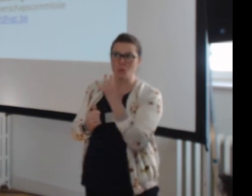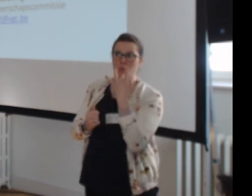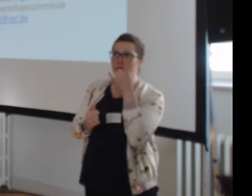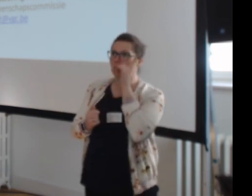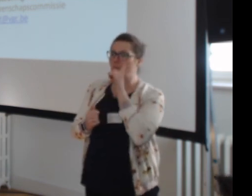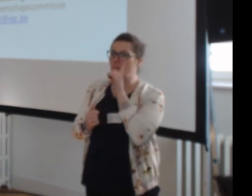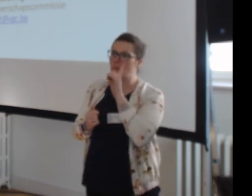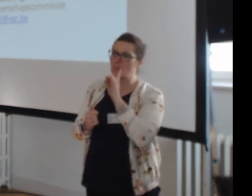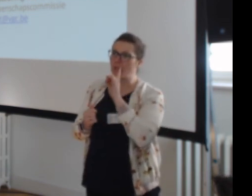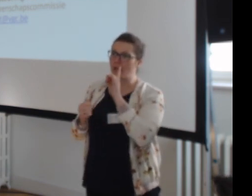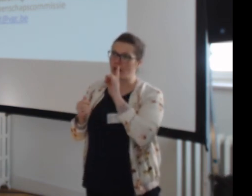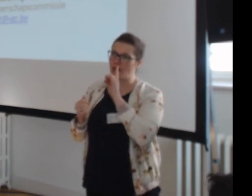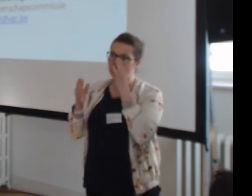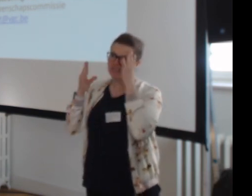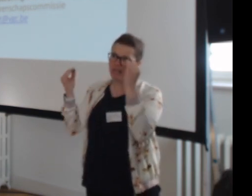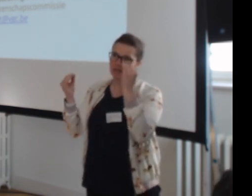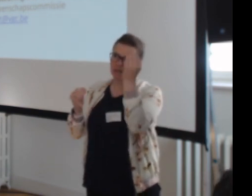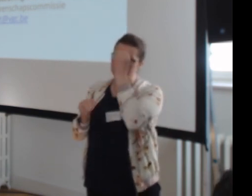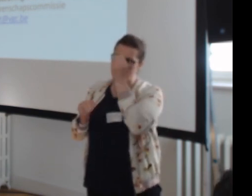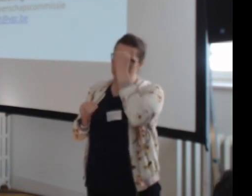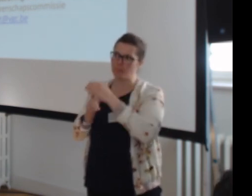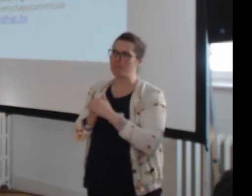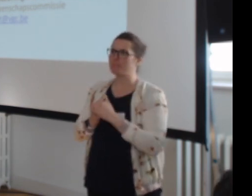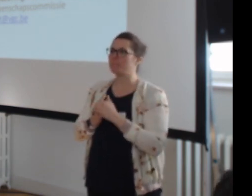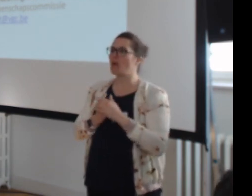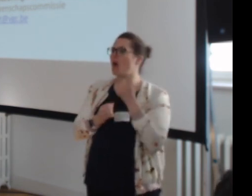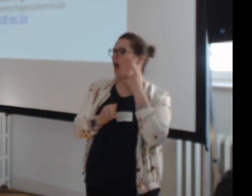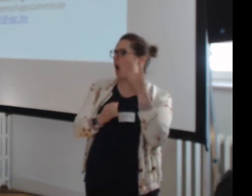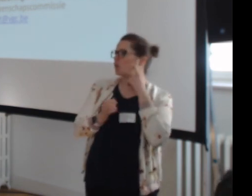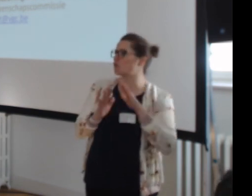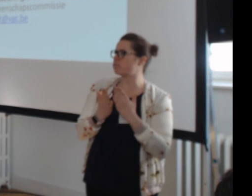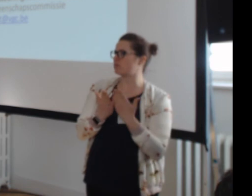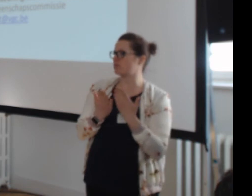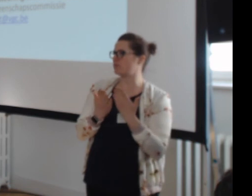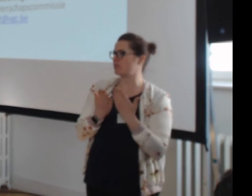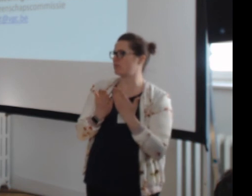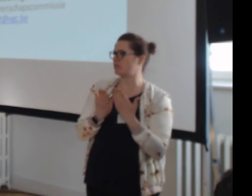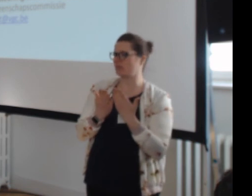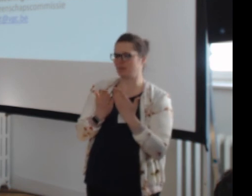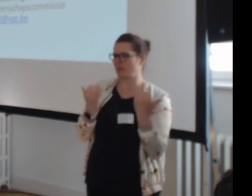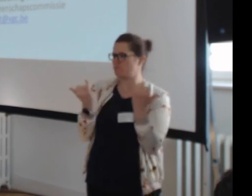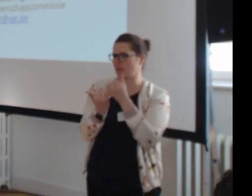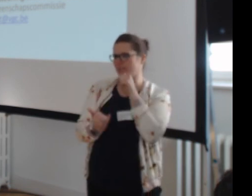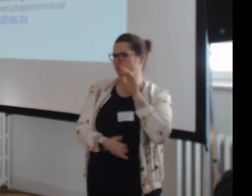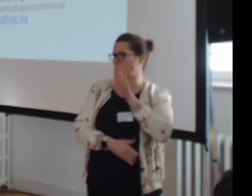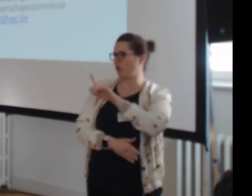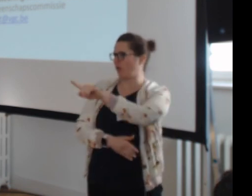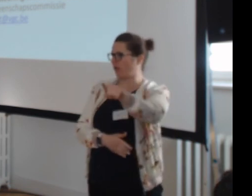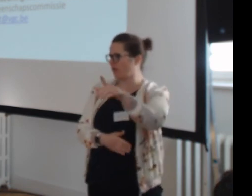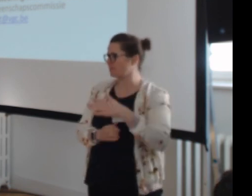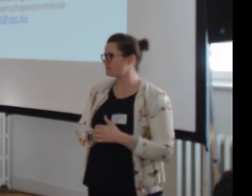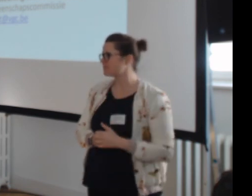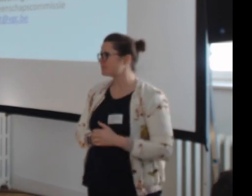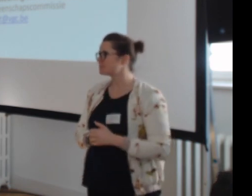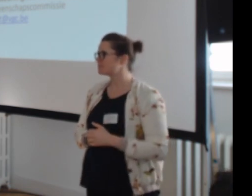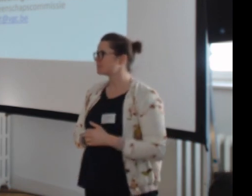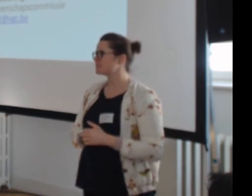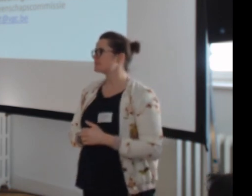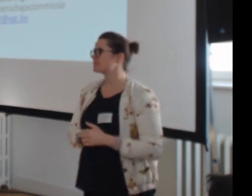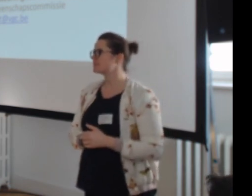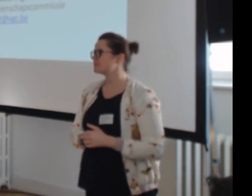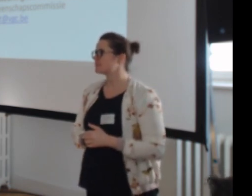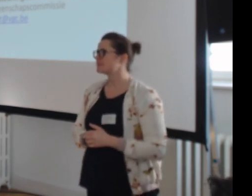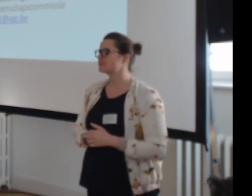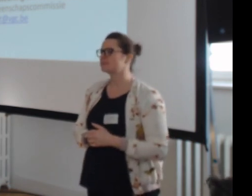learn the Dutch language. And the audiobooks are not useful for that meaning. That's what I wanted to